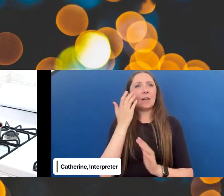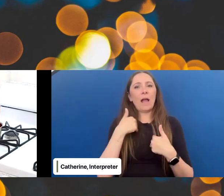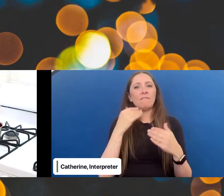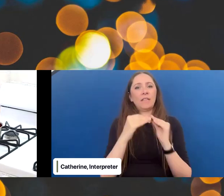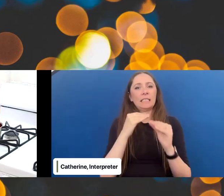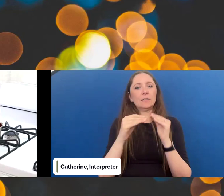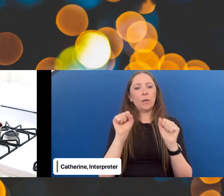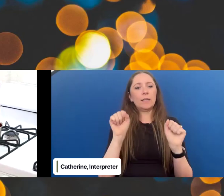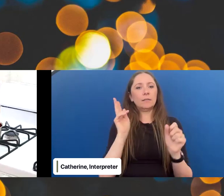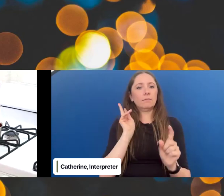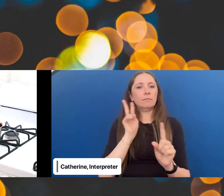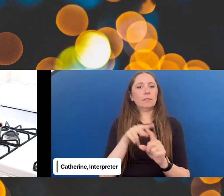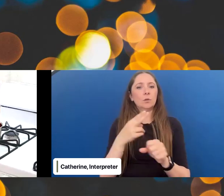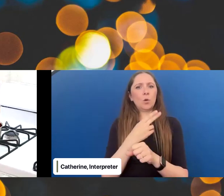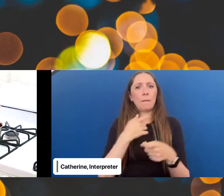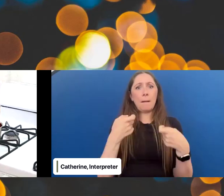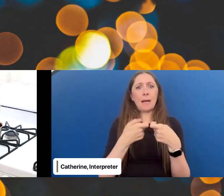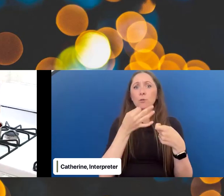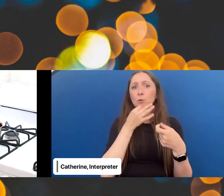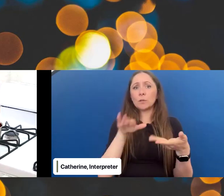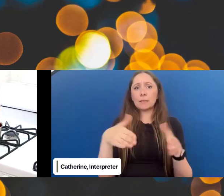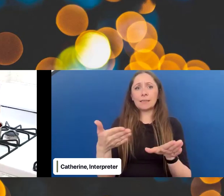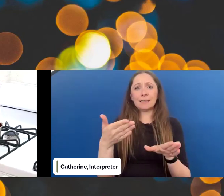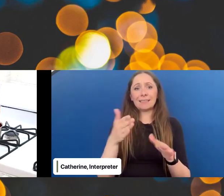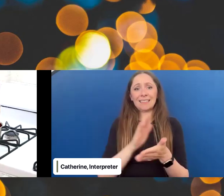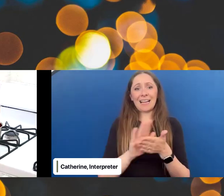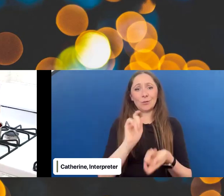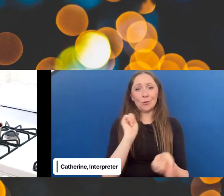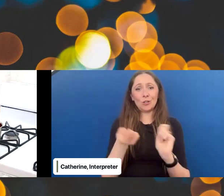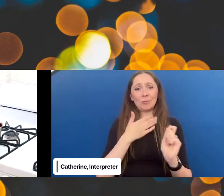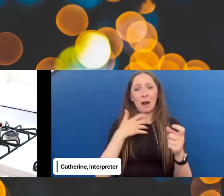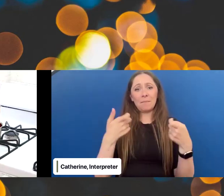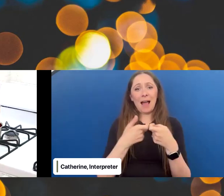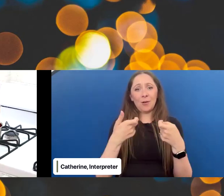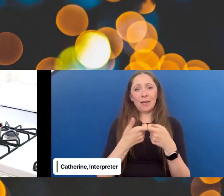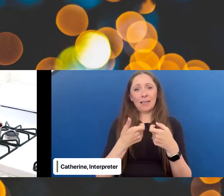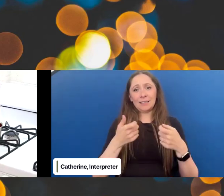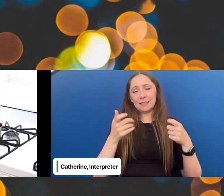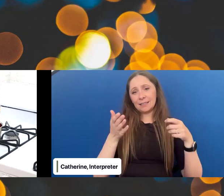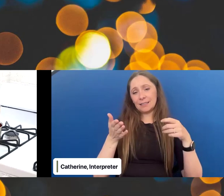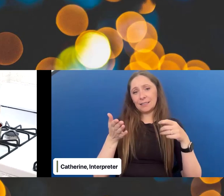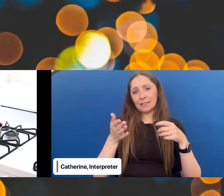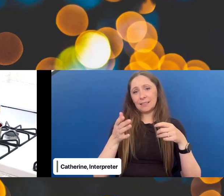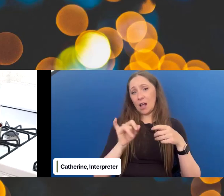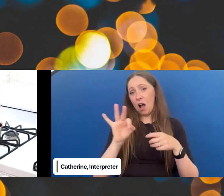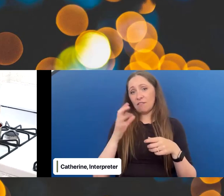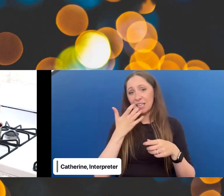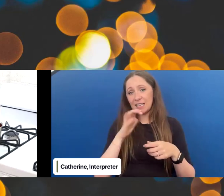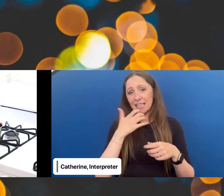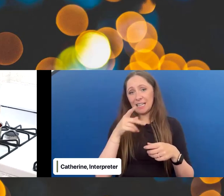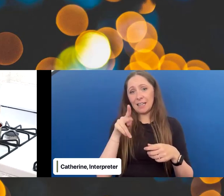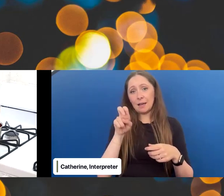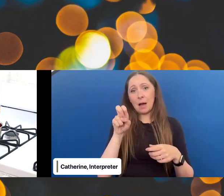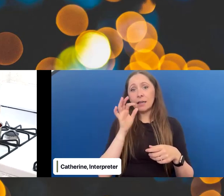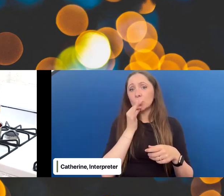Oh, I think my battery is about to die, so this is a good time to change my battery. I'm going to take this off the heat. The pie is going to be